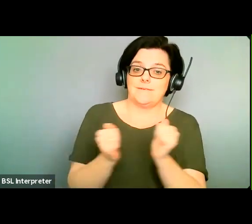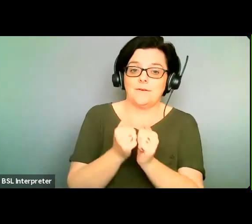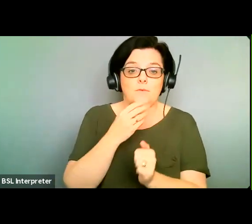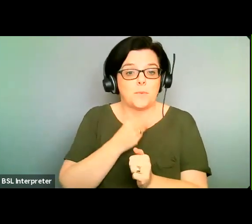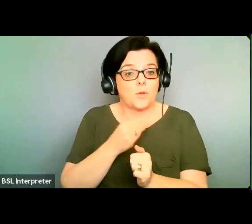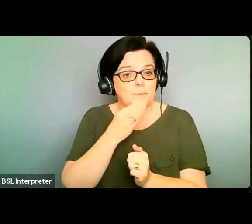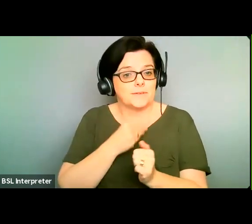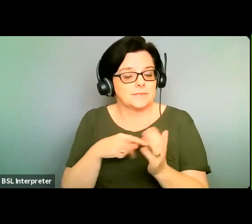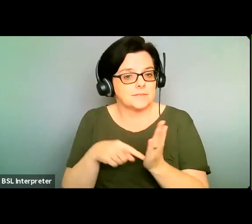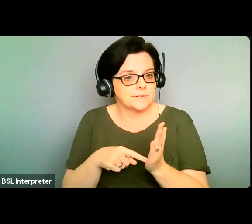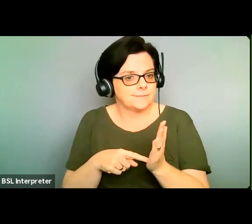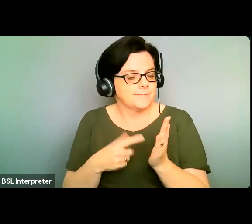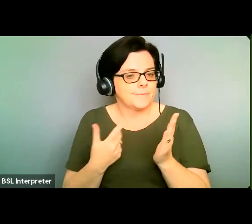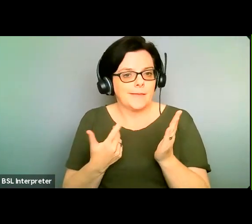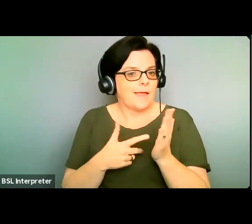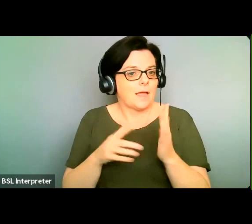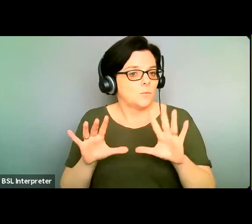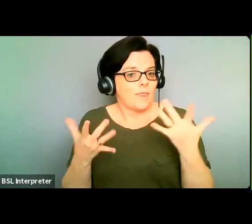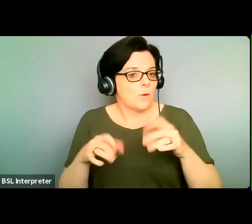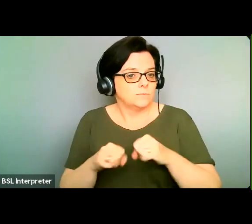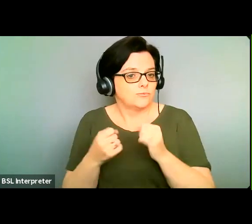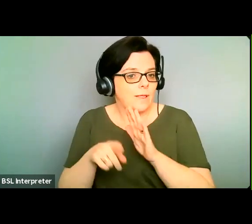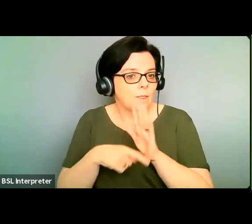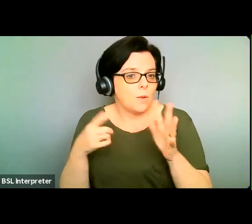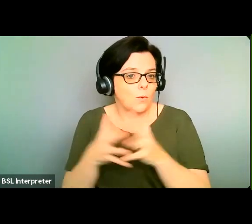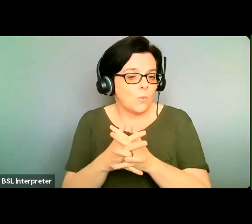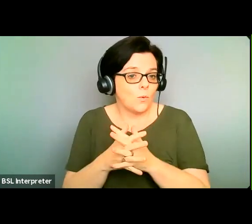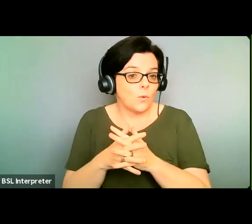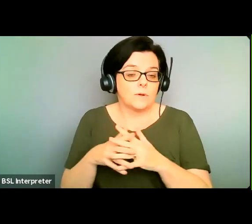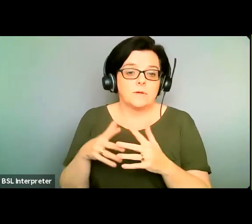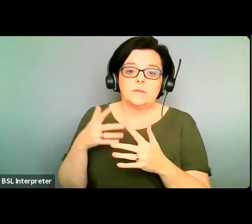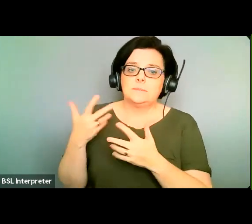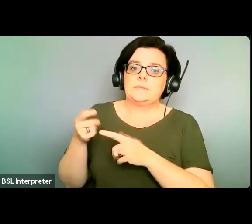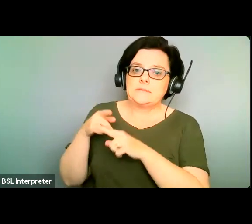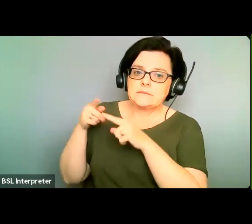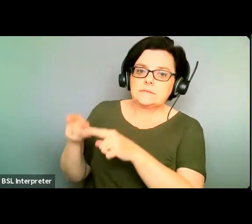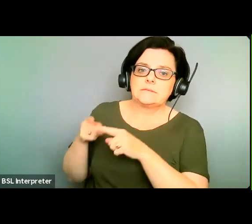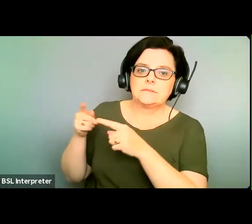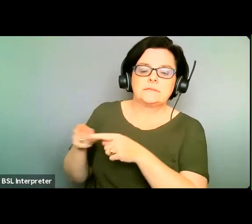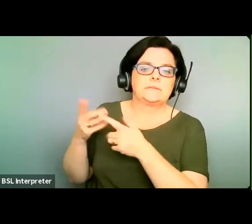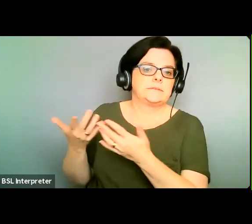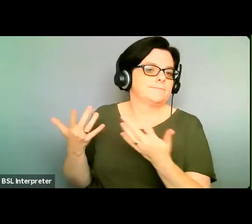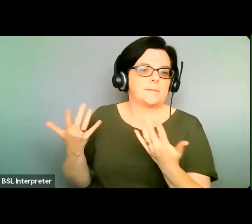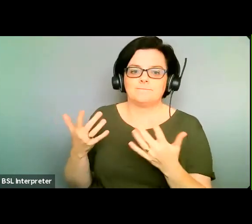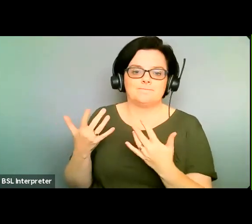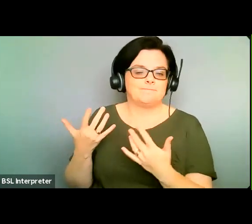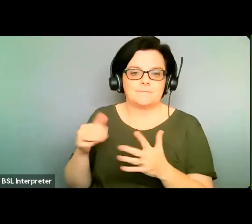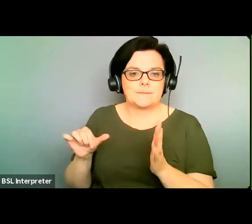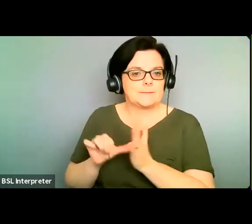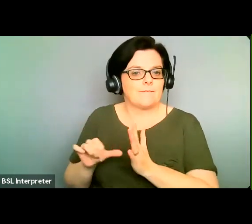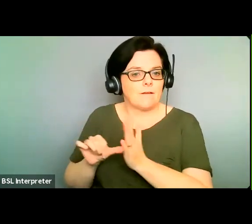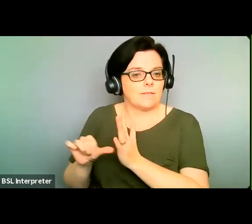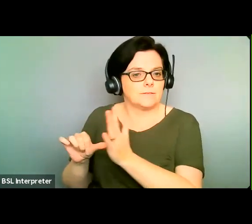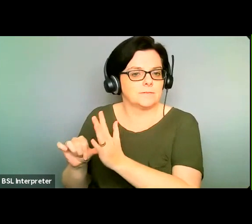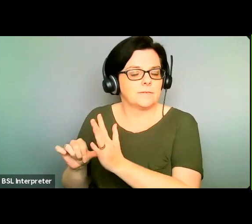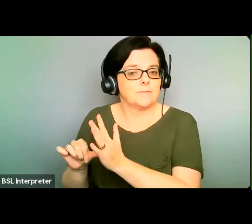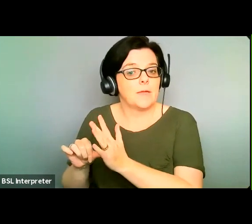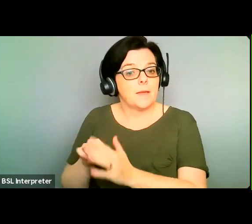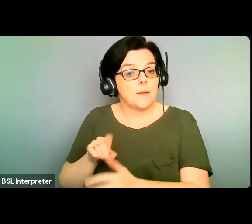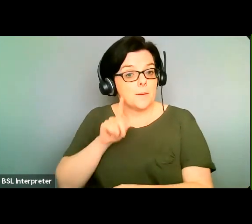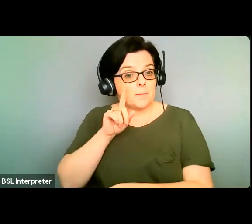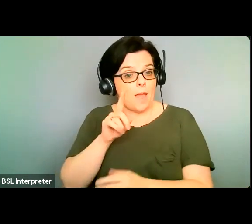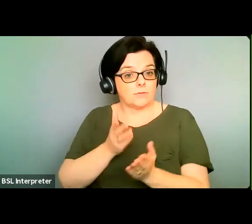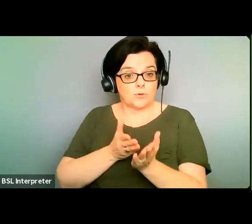does not break the law. That is incredibly difficult, but through the power of